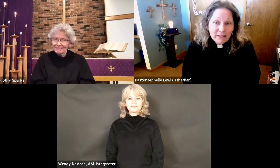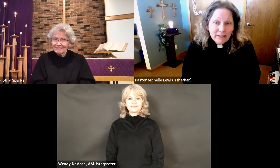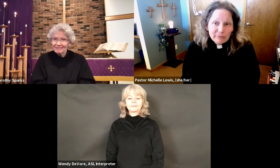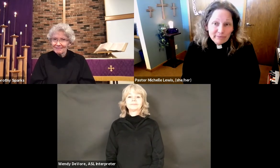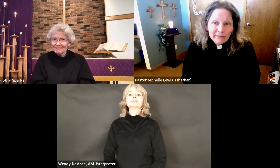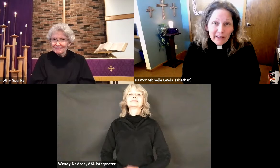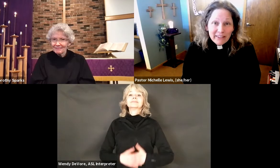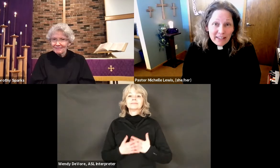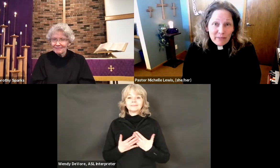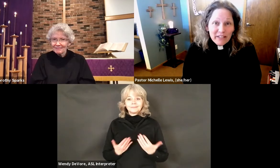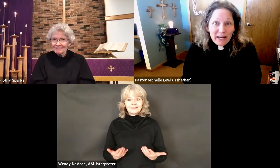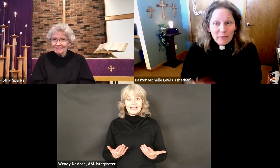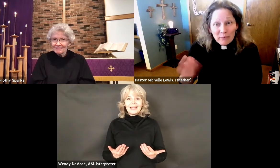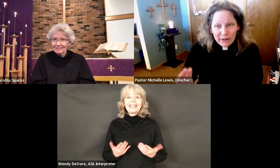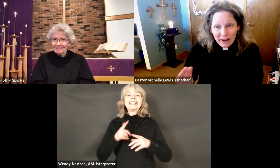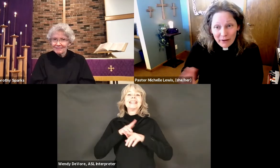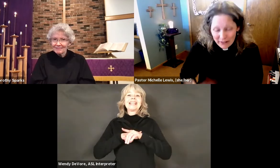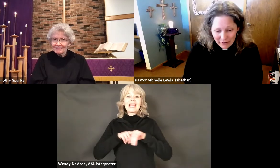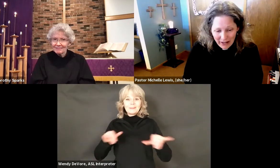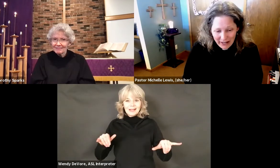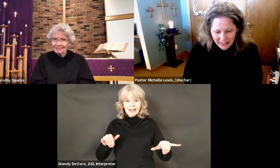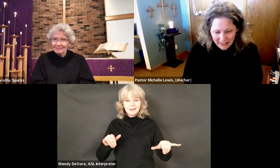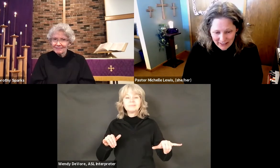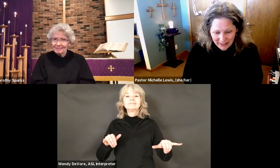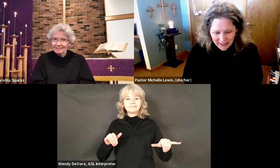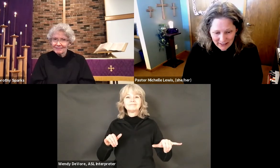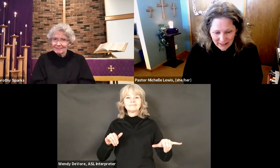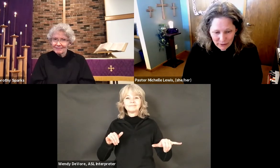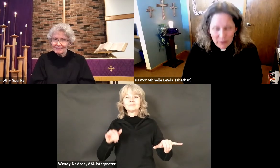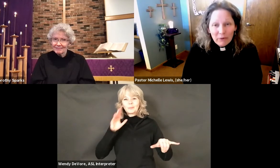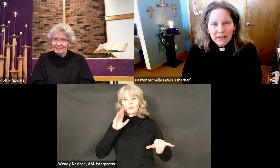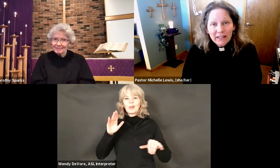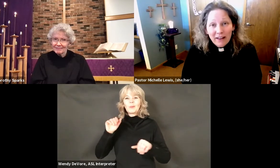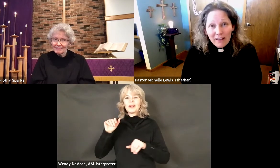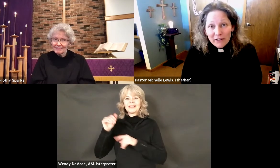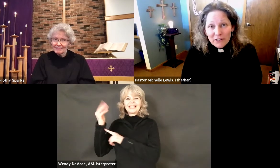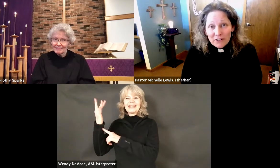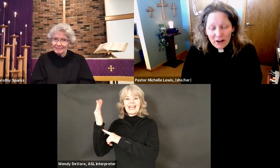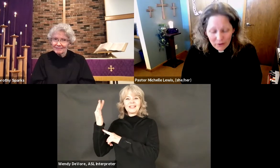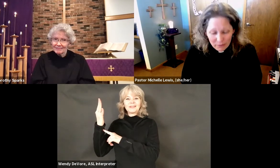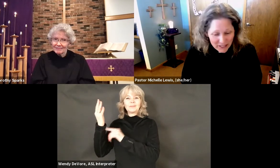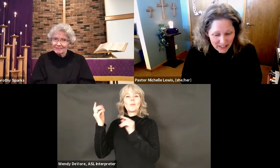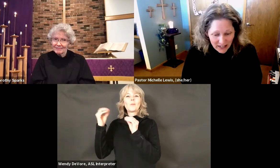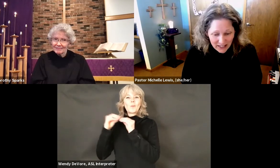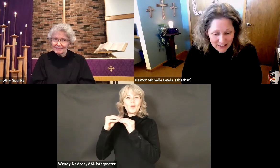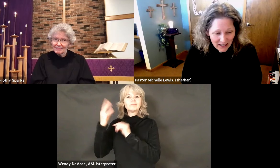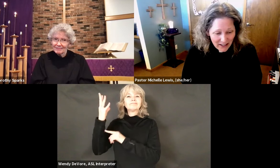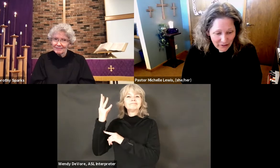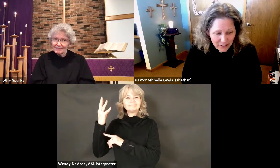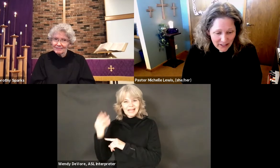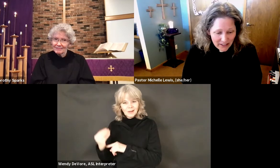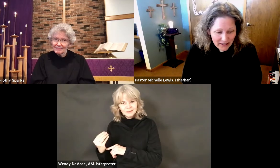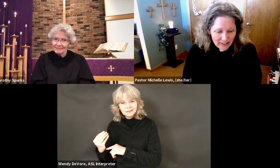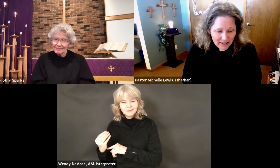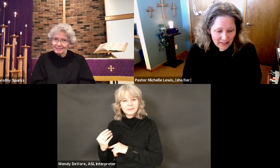And at the same time, we'll put out another light. We will acknowledge our mistakes and